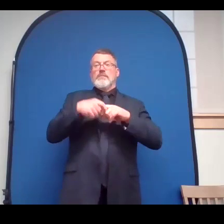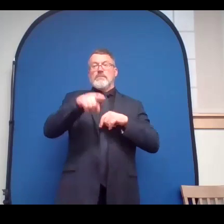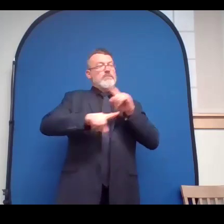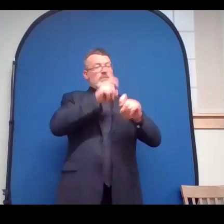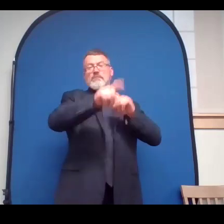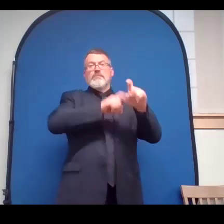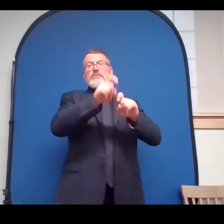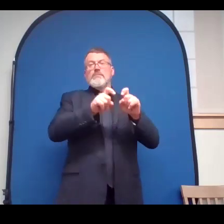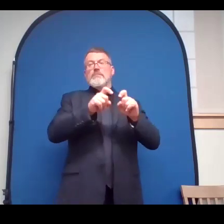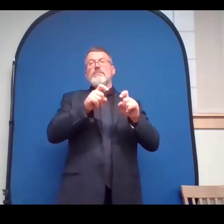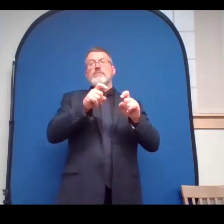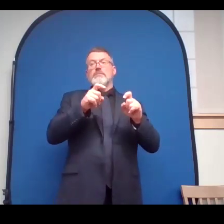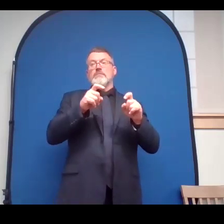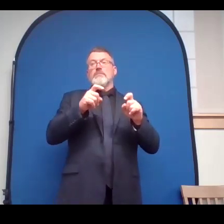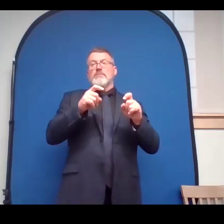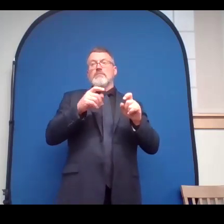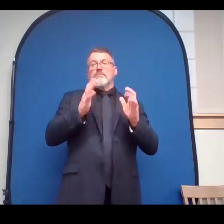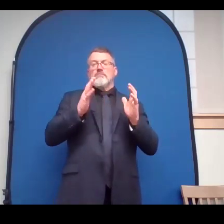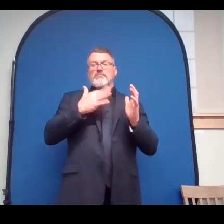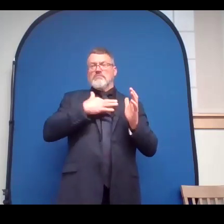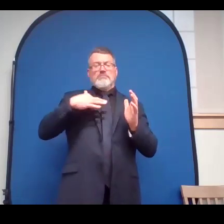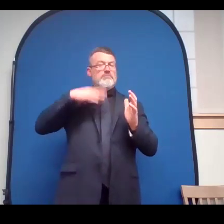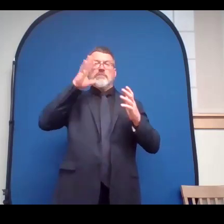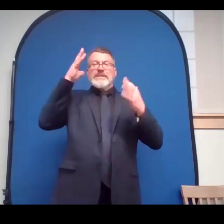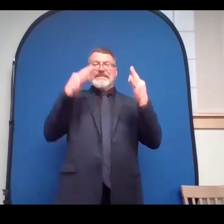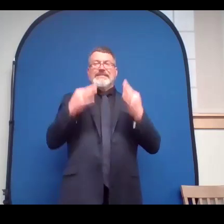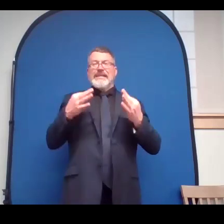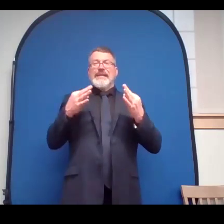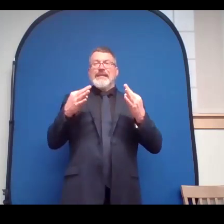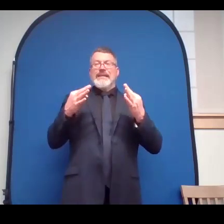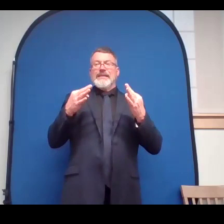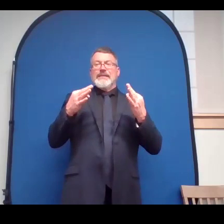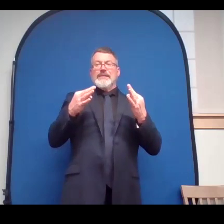the remainder of our time to Captain Reamer, who is here from